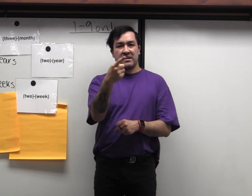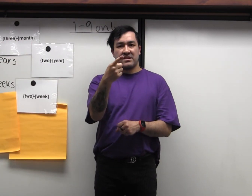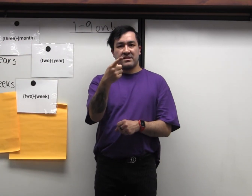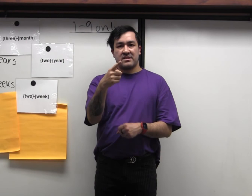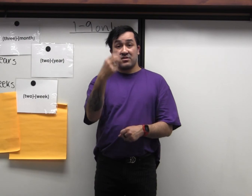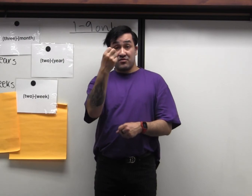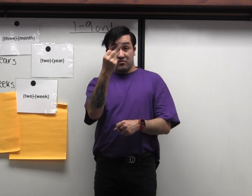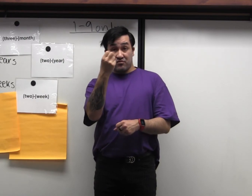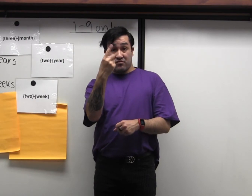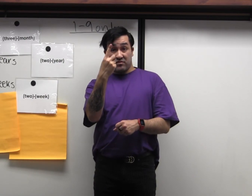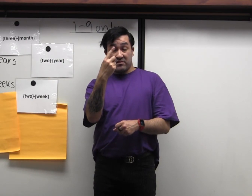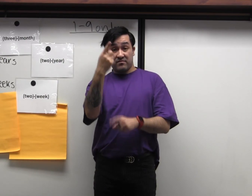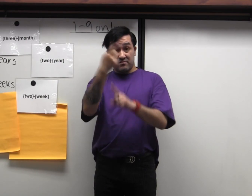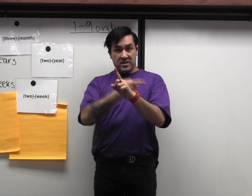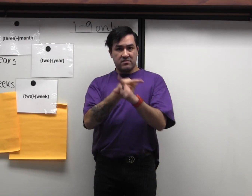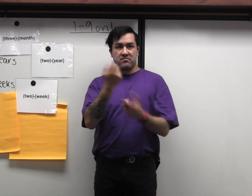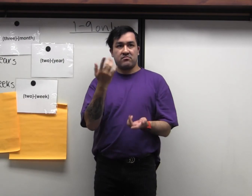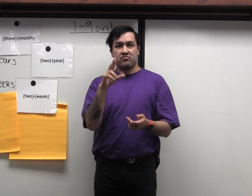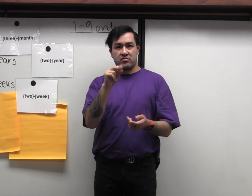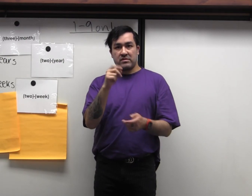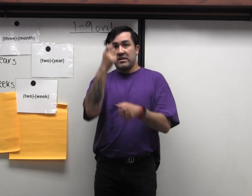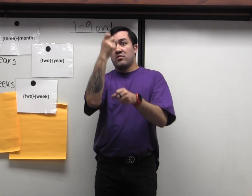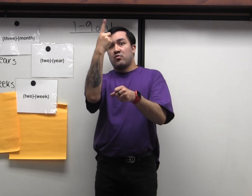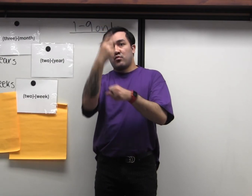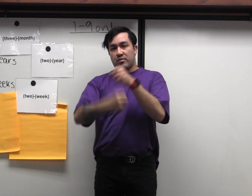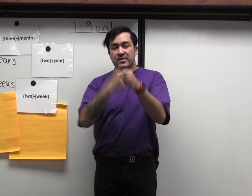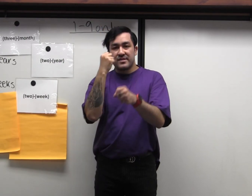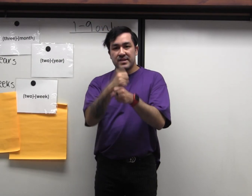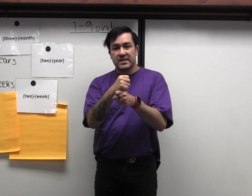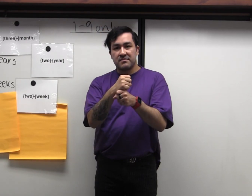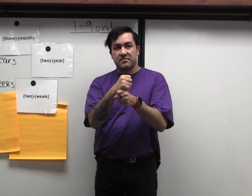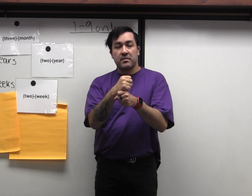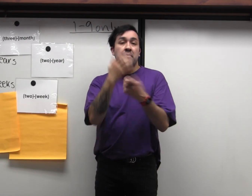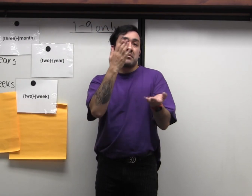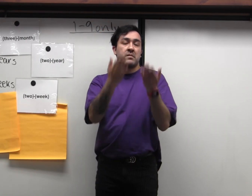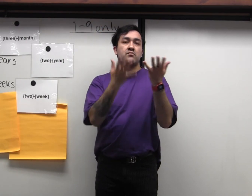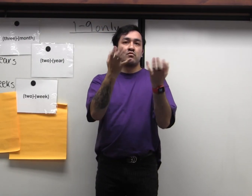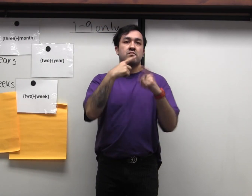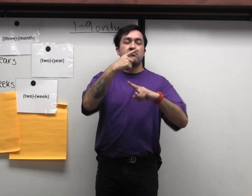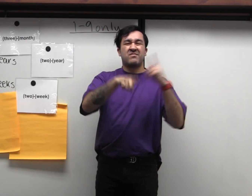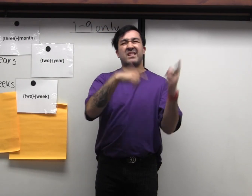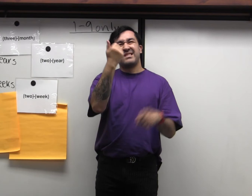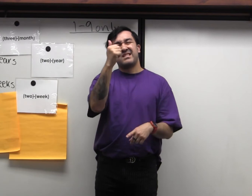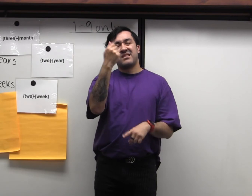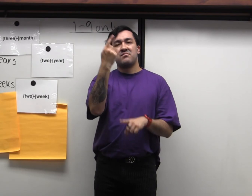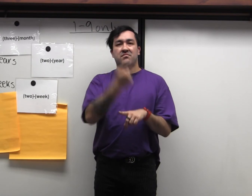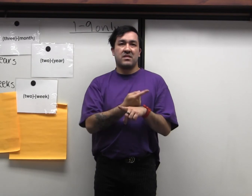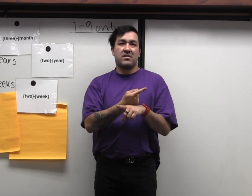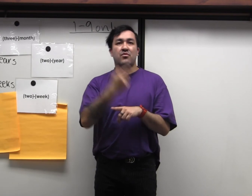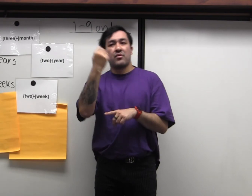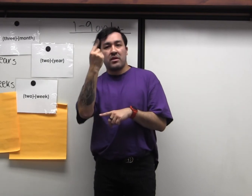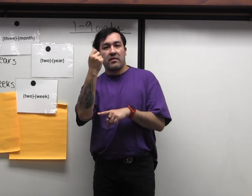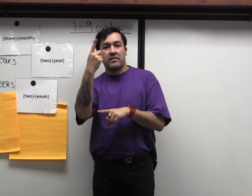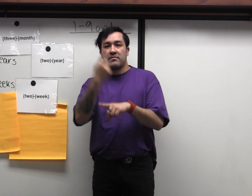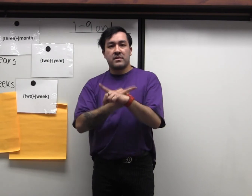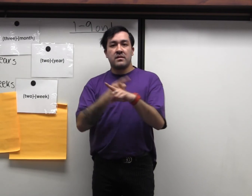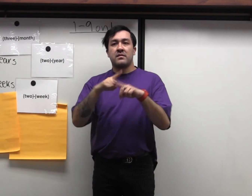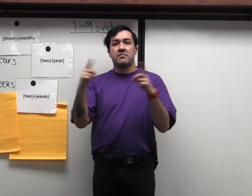say next year in a month, right? Nowhere would you say, oh, in 12 months, you would say next year. You might say 10,